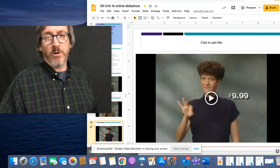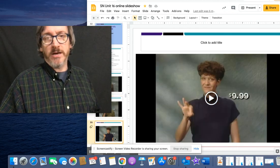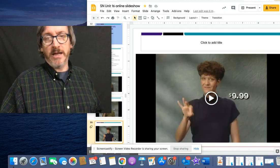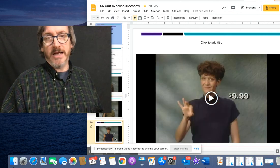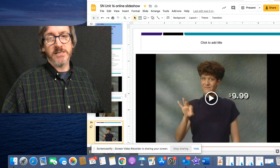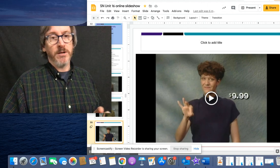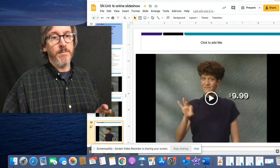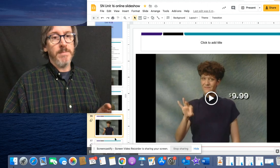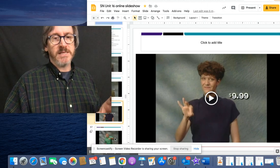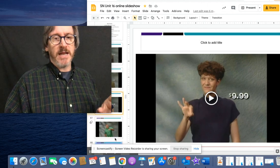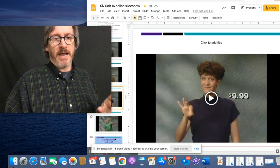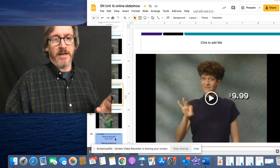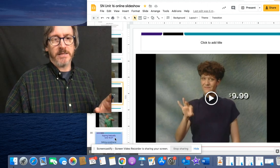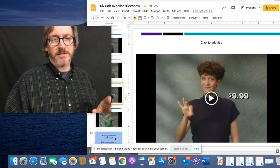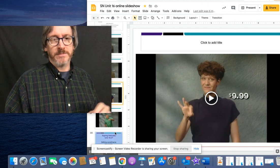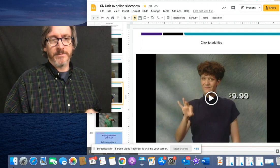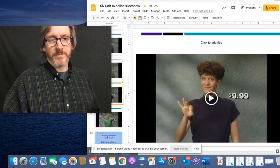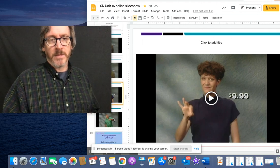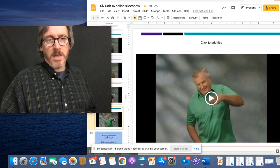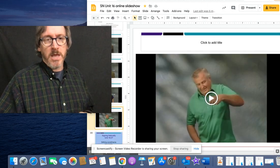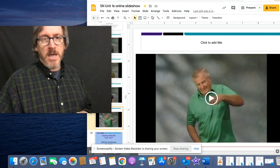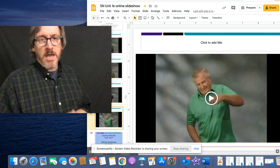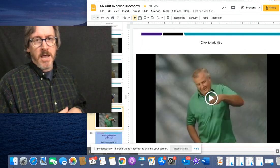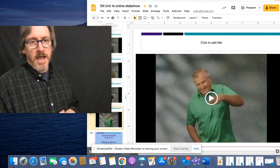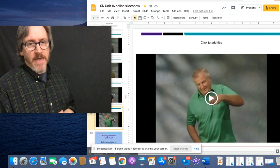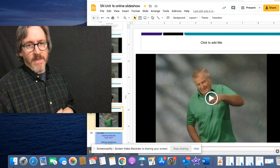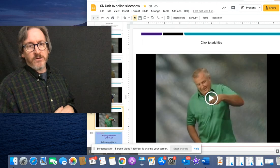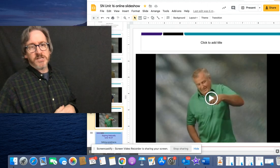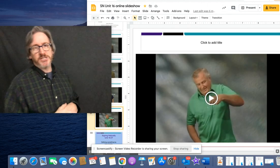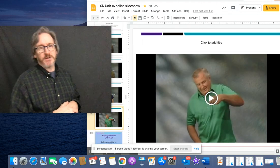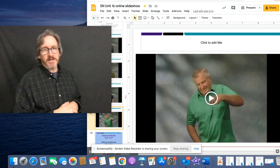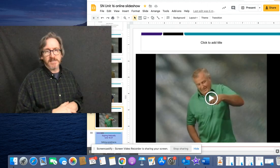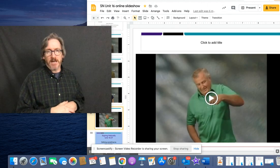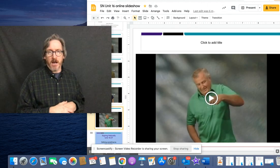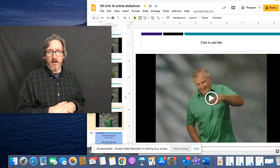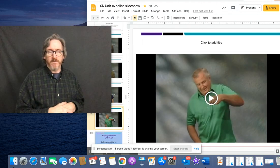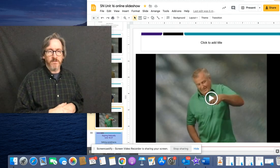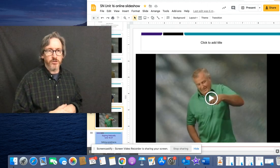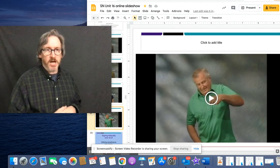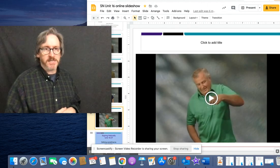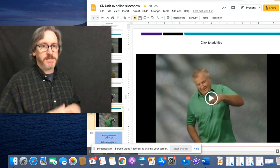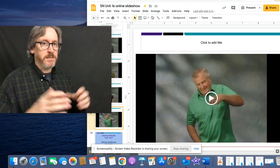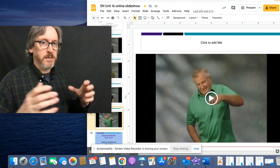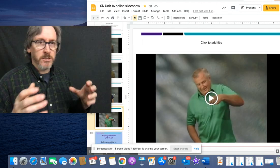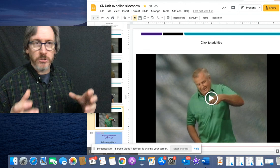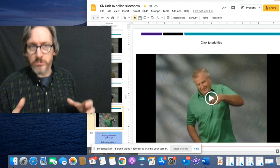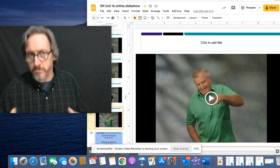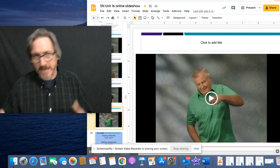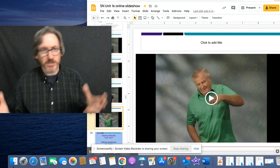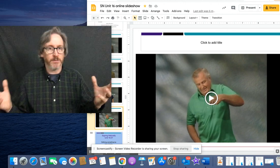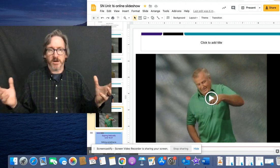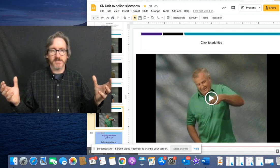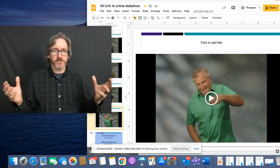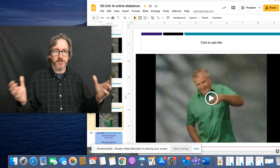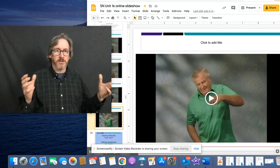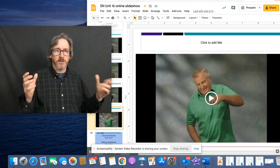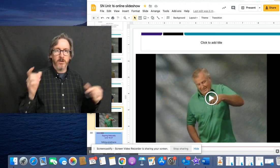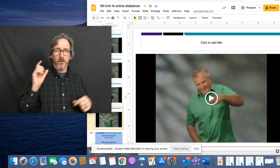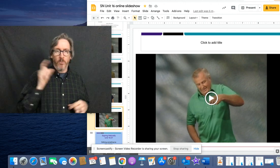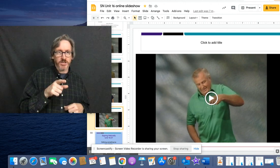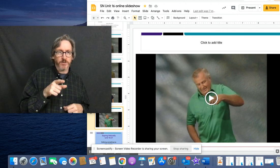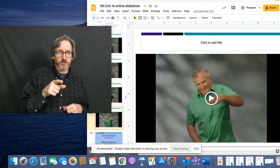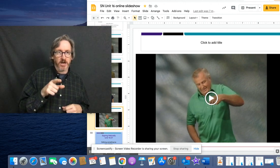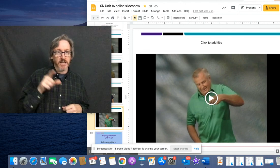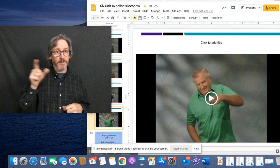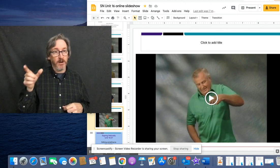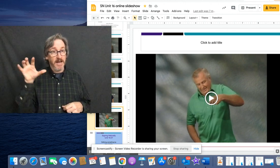last one is miscellaneous. And then there's a series of just matching the prices,